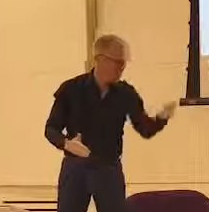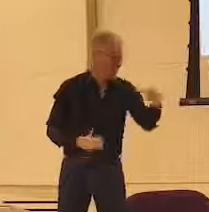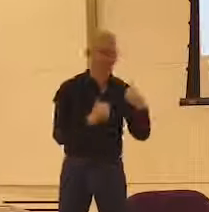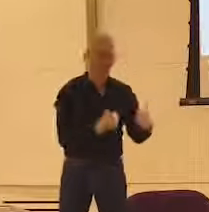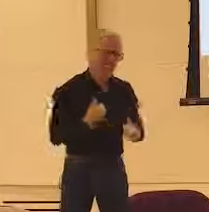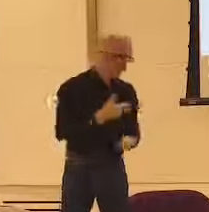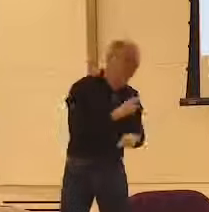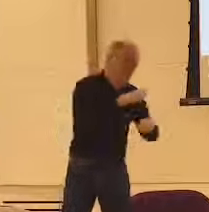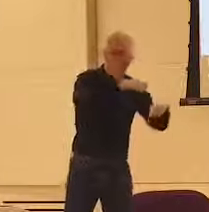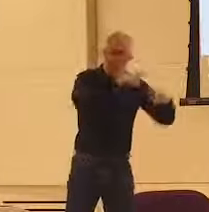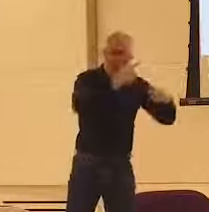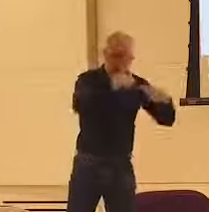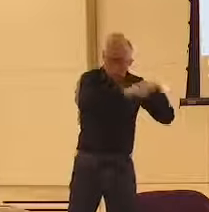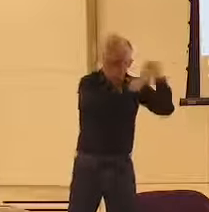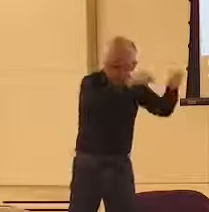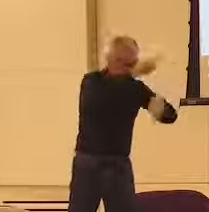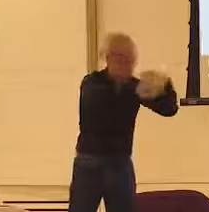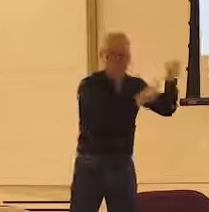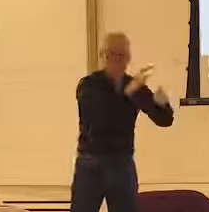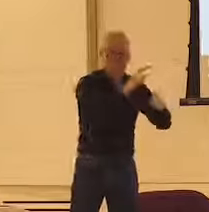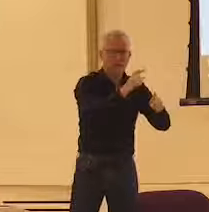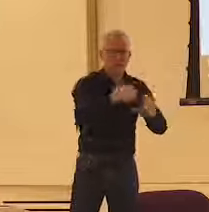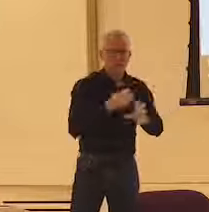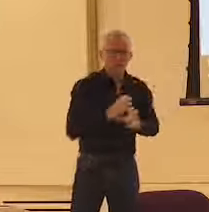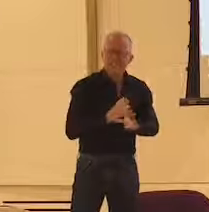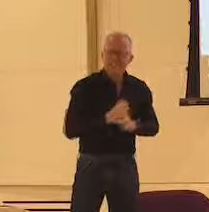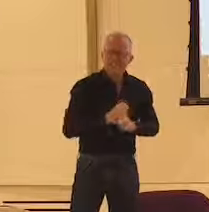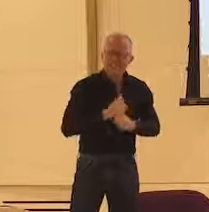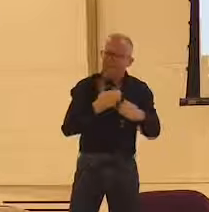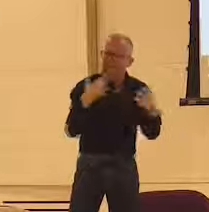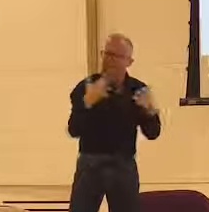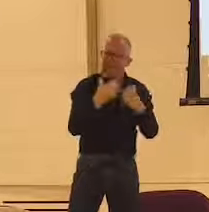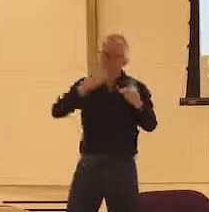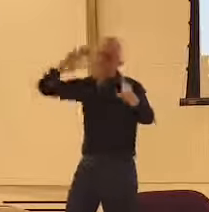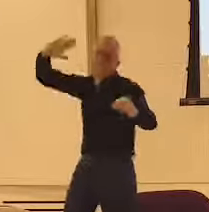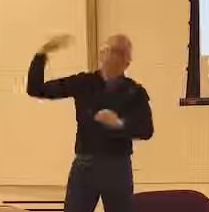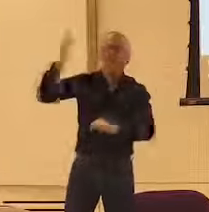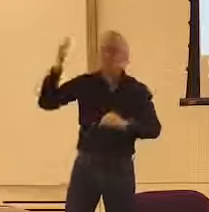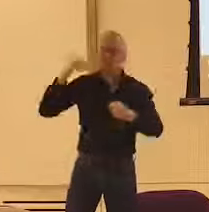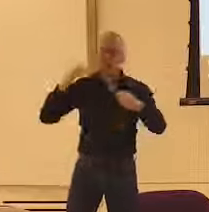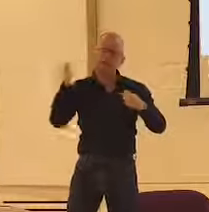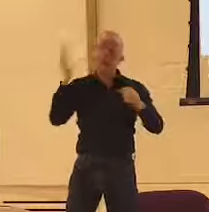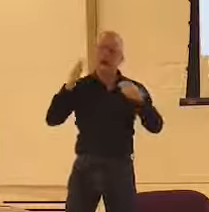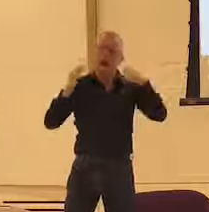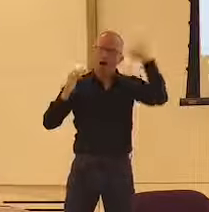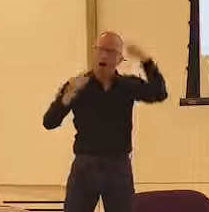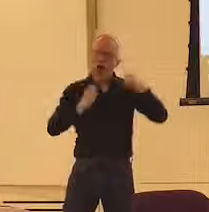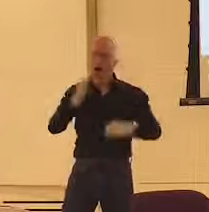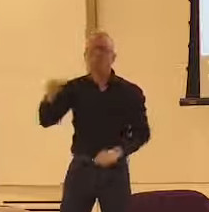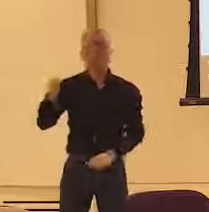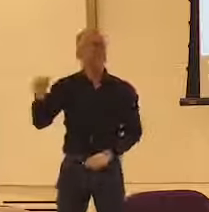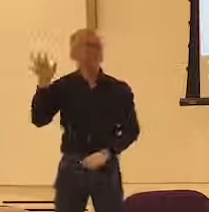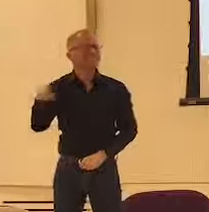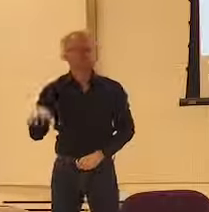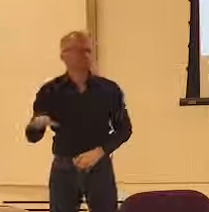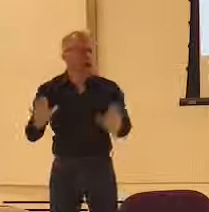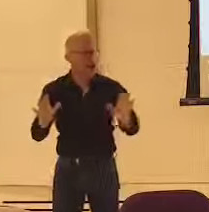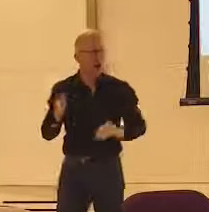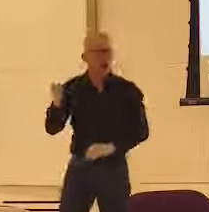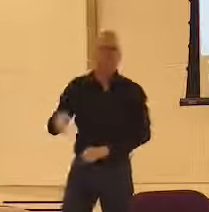directly to a sign language deaf mental health service, and I wanted to really give a slap in the face of